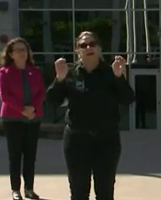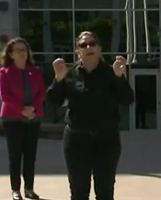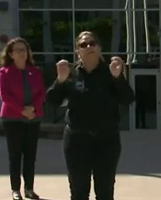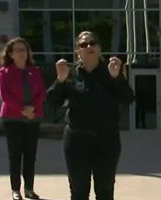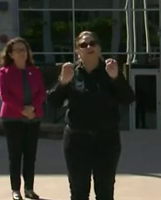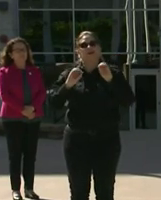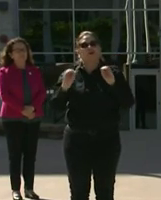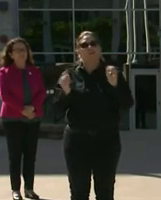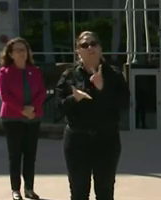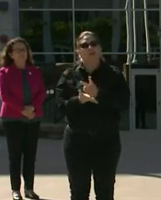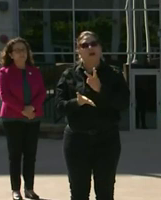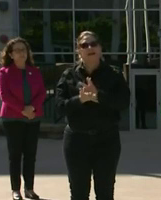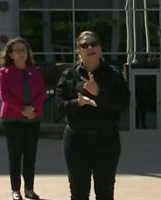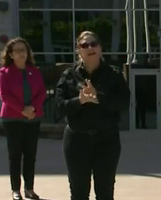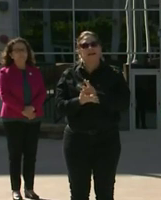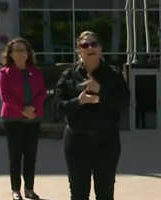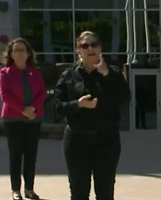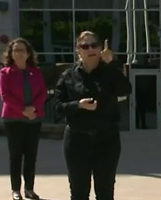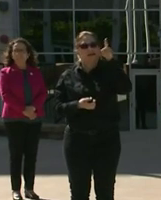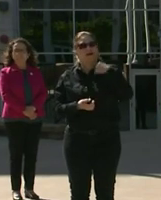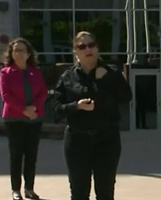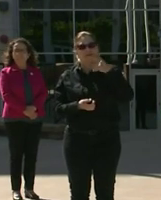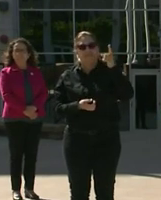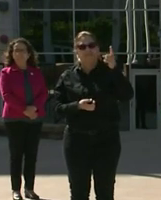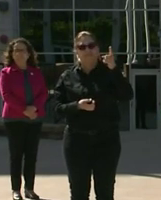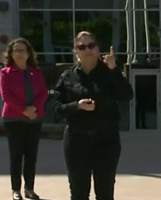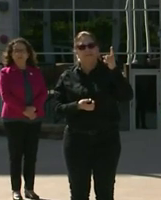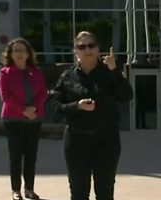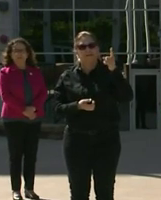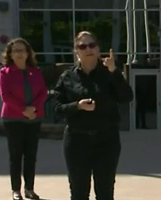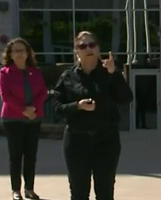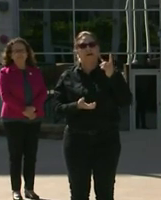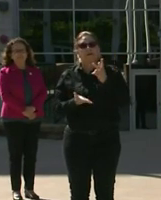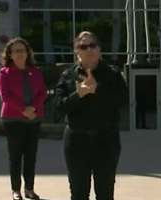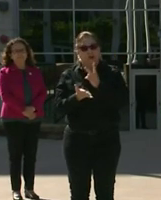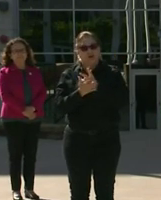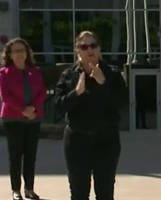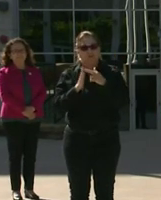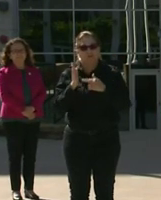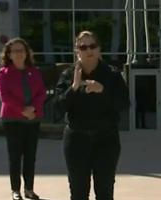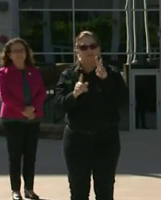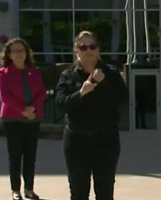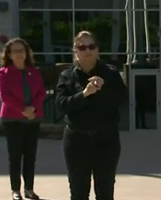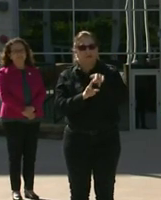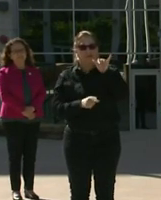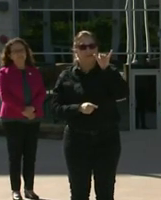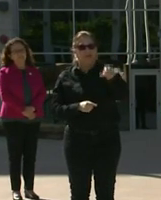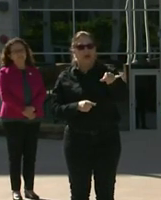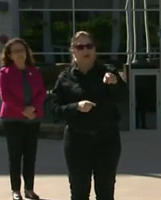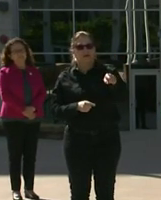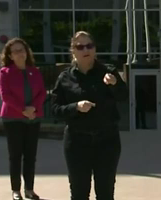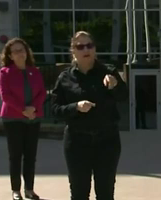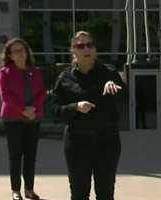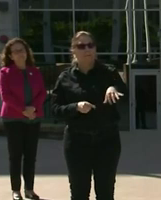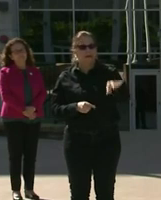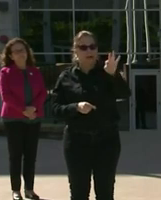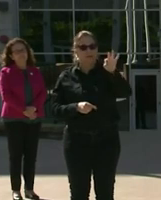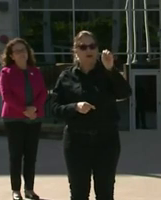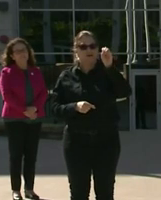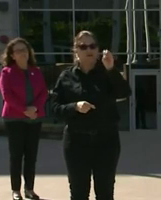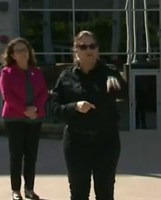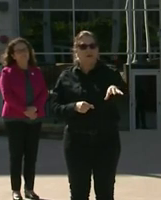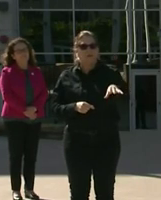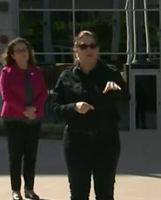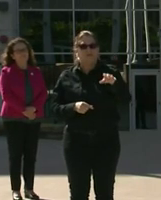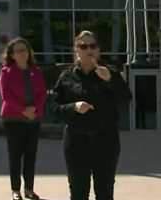DPW. Parking enforcement is in effect for pickup drop-off zones. As it is related to parking